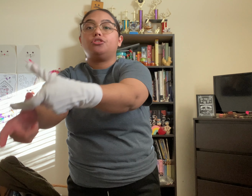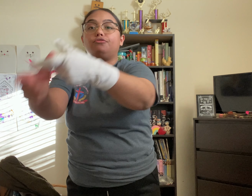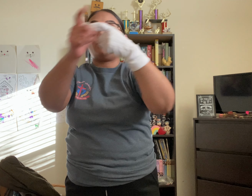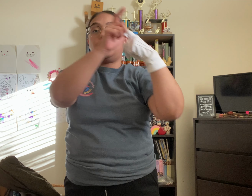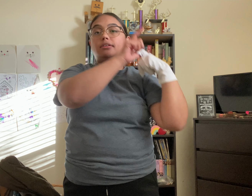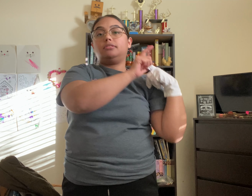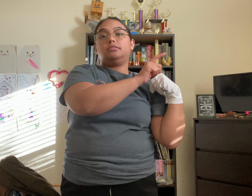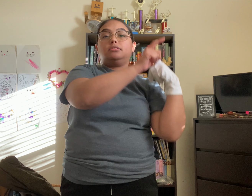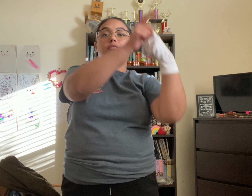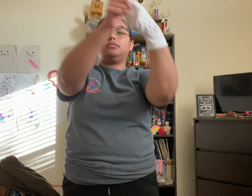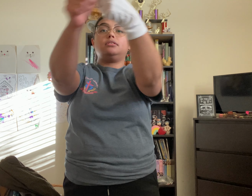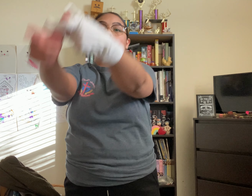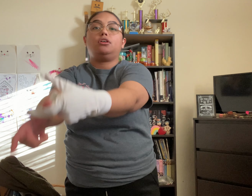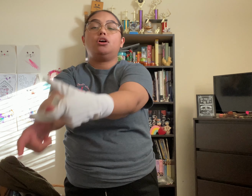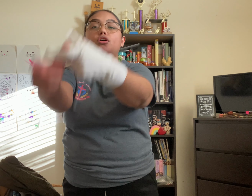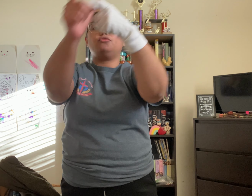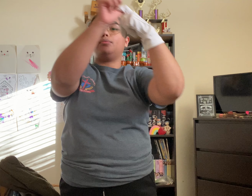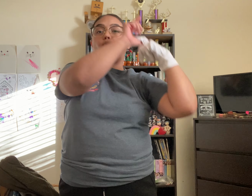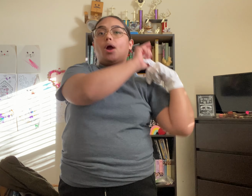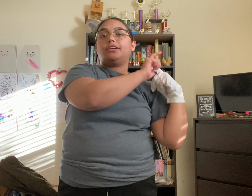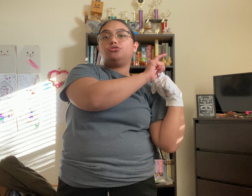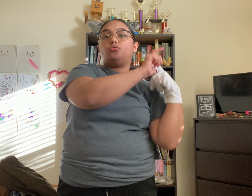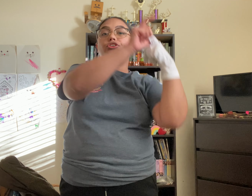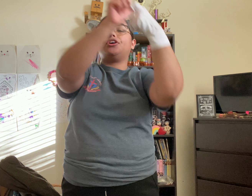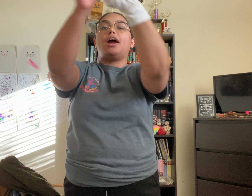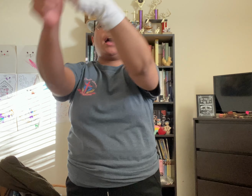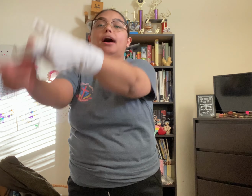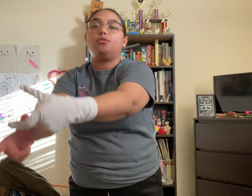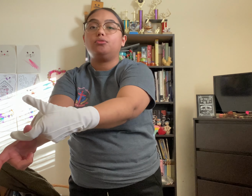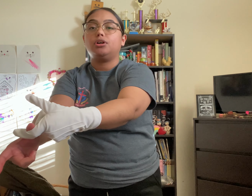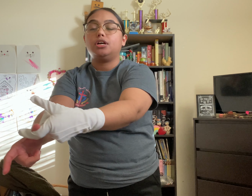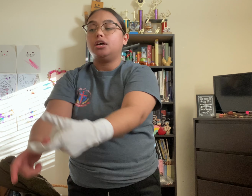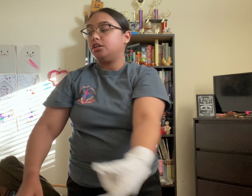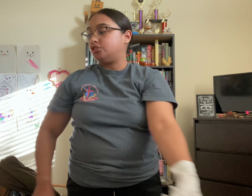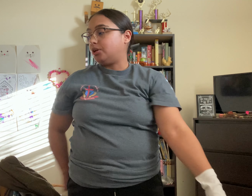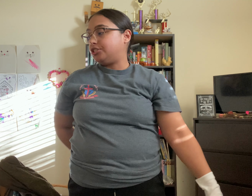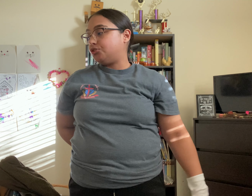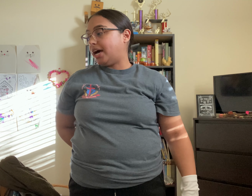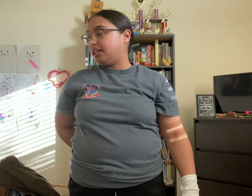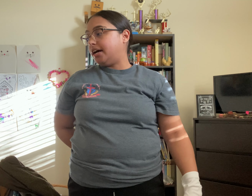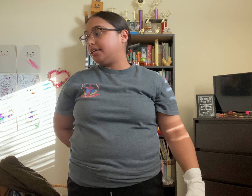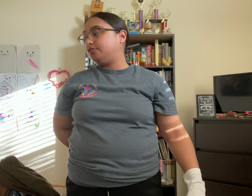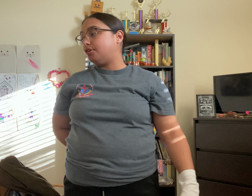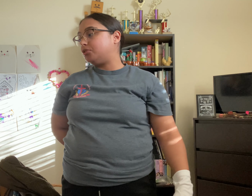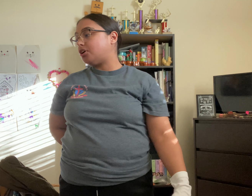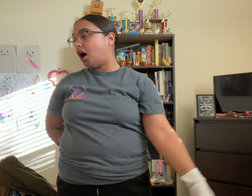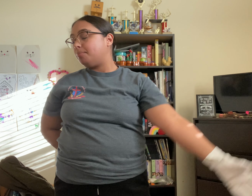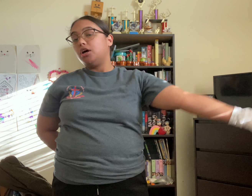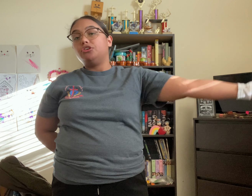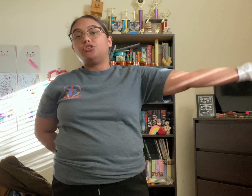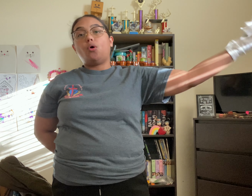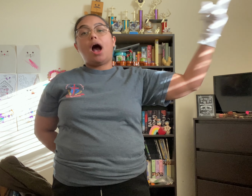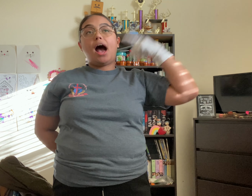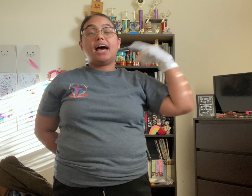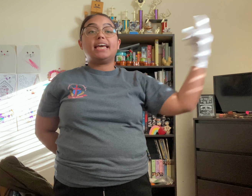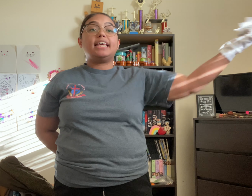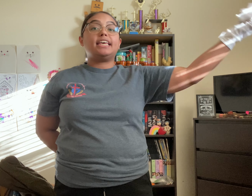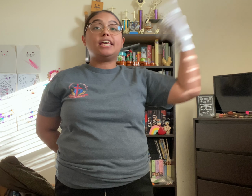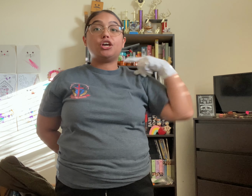front. From right shoulder out. So let's do that line from the top. So I hear